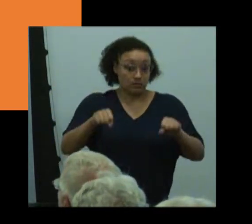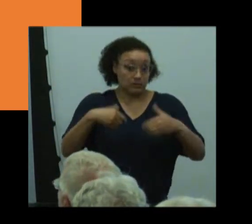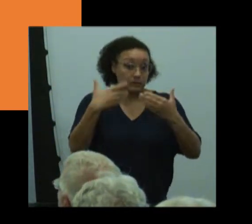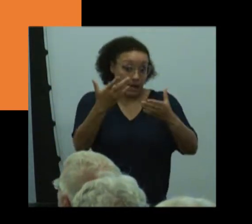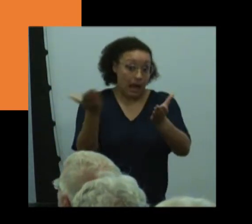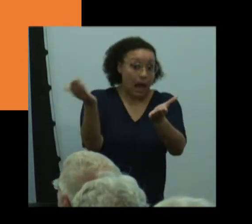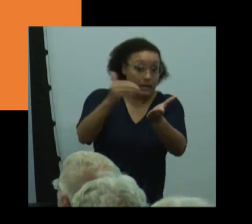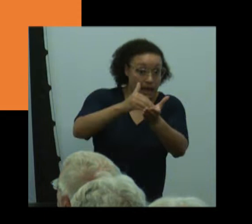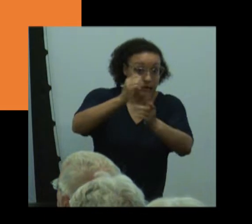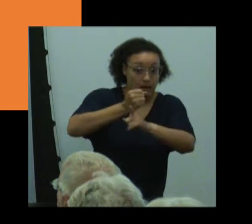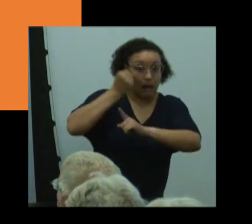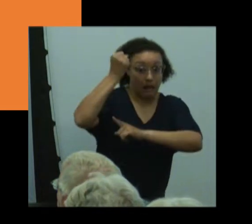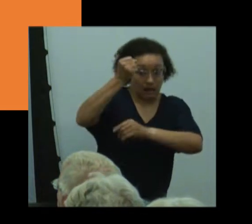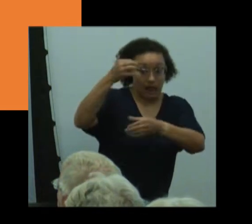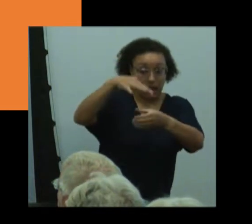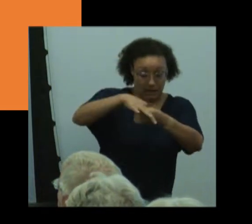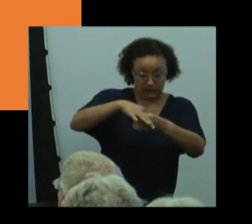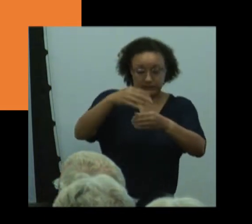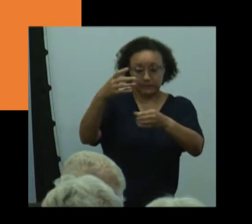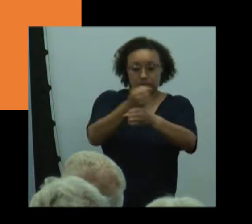And if this were,